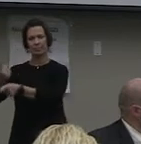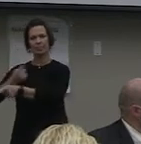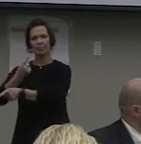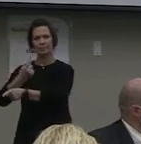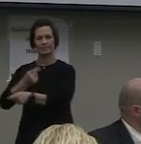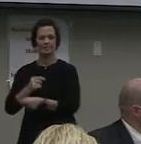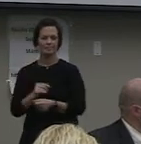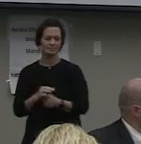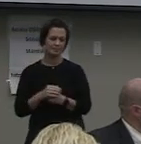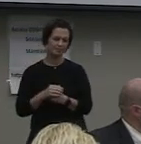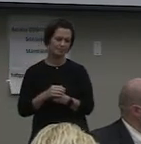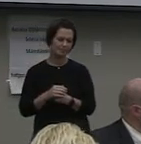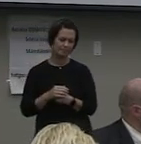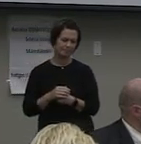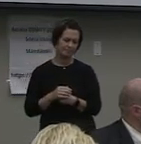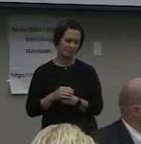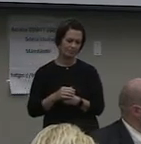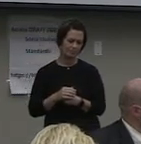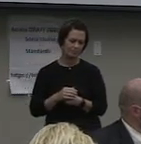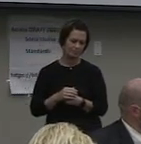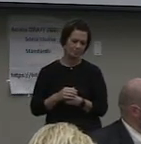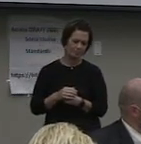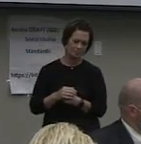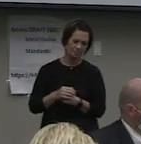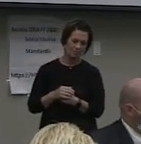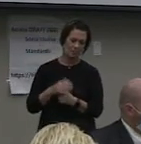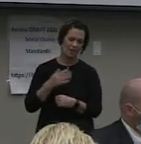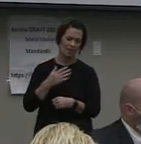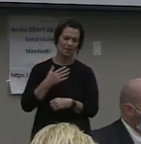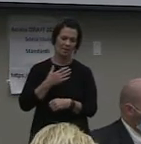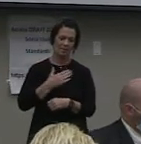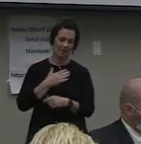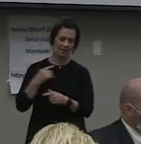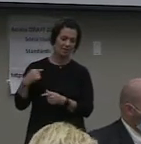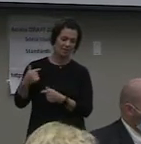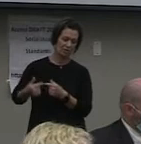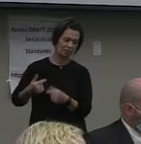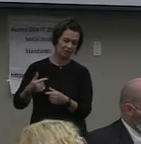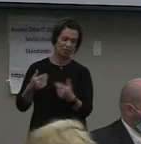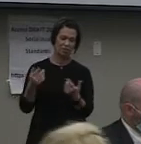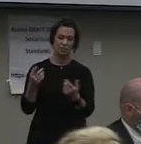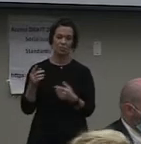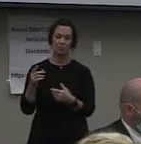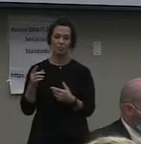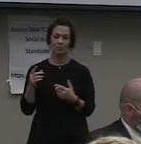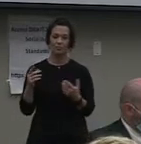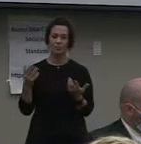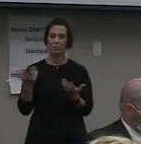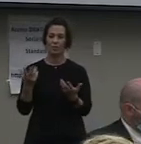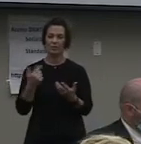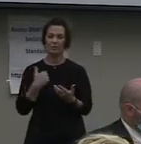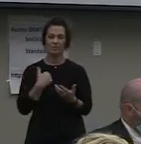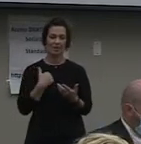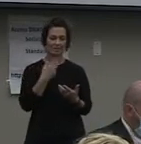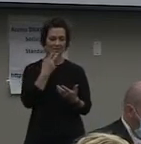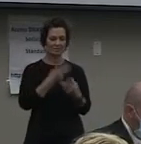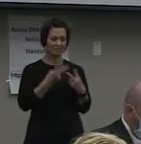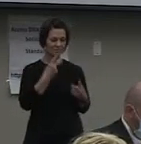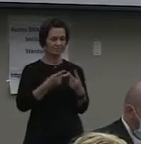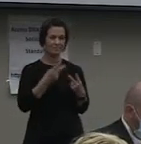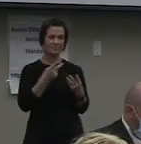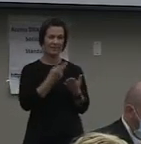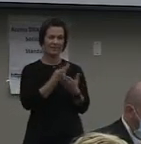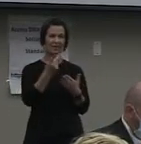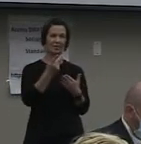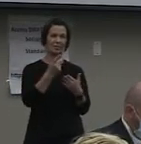And what I said earlier about my generation and the failure that the social studies was, I'm not saying I did complete and